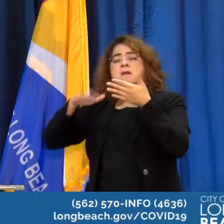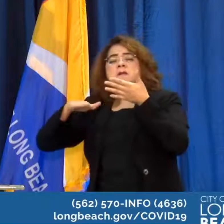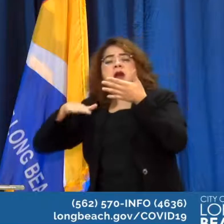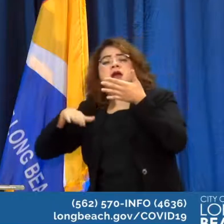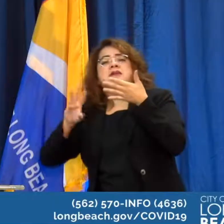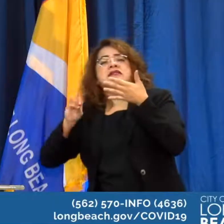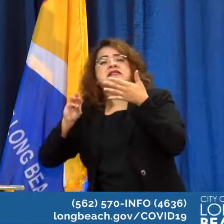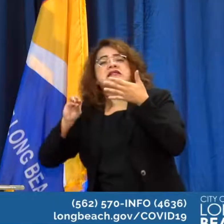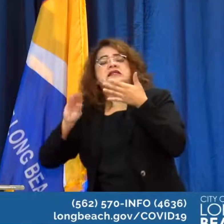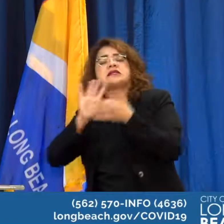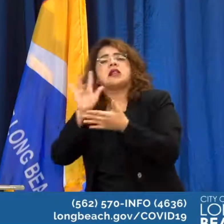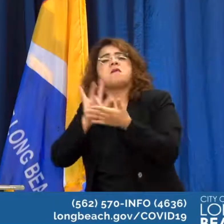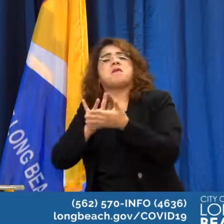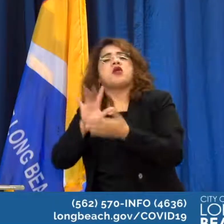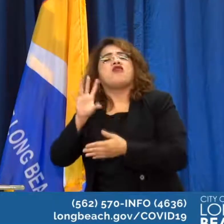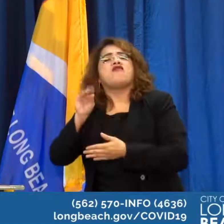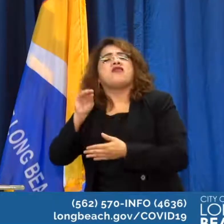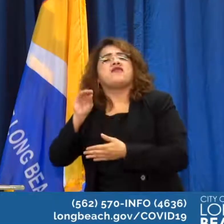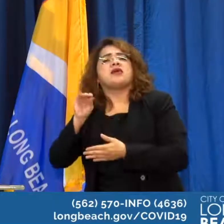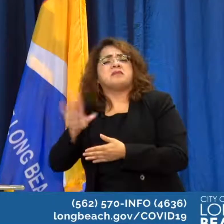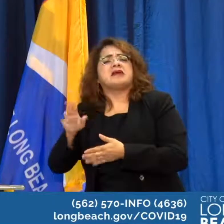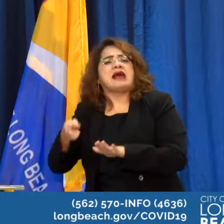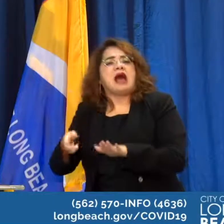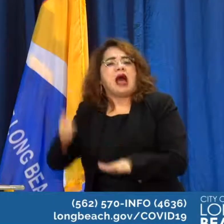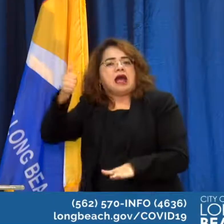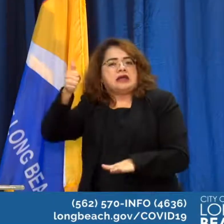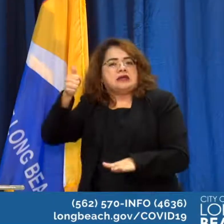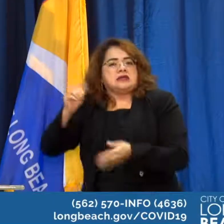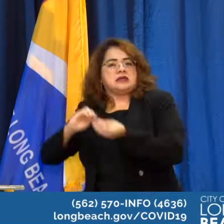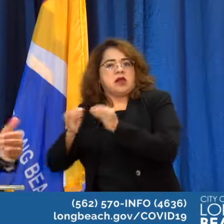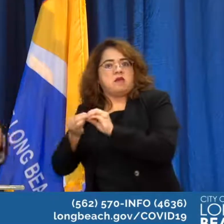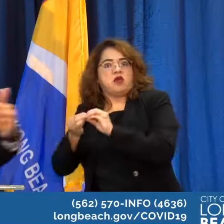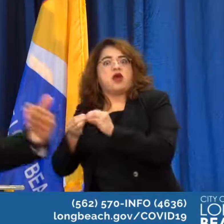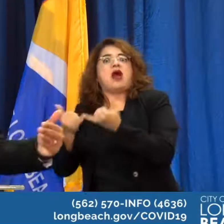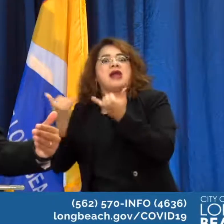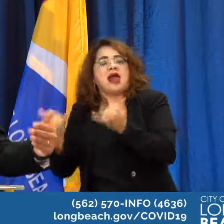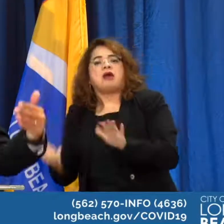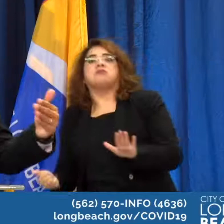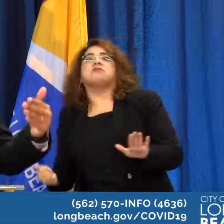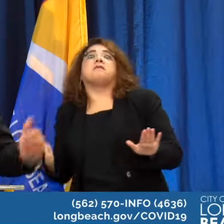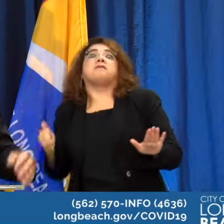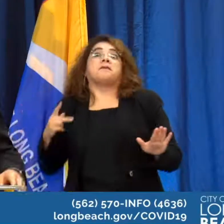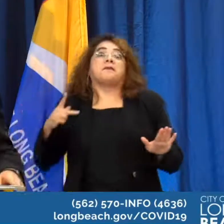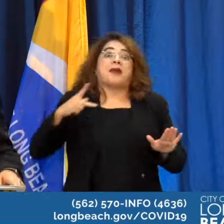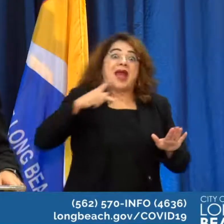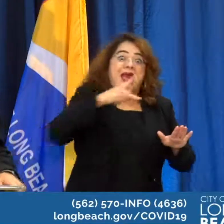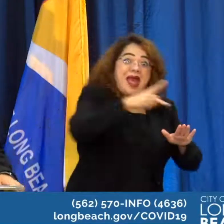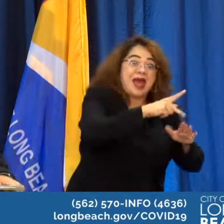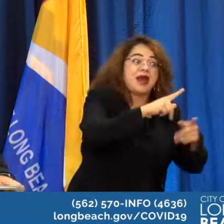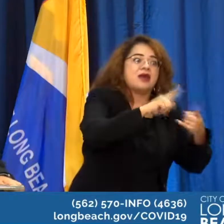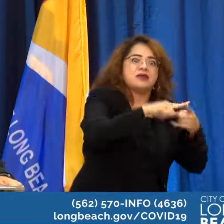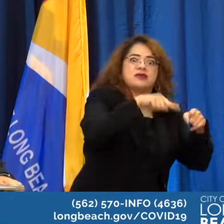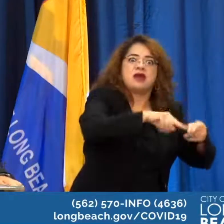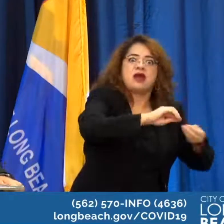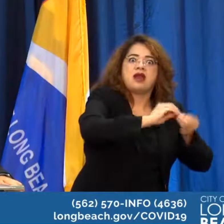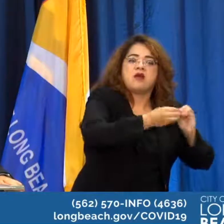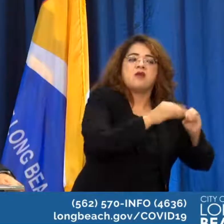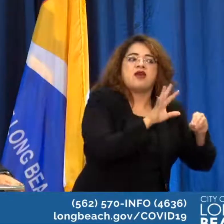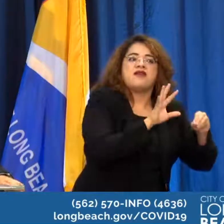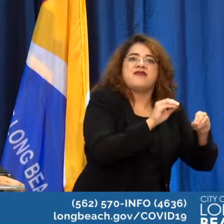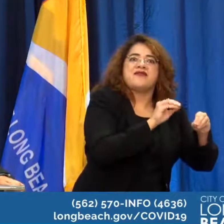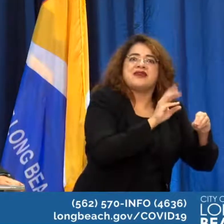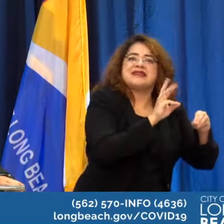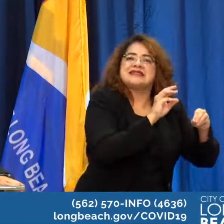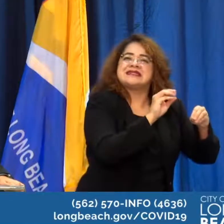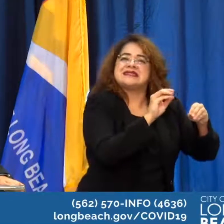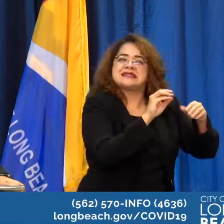mid 60s, which is where we would hit that highest rate. So we are on our way to hitting those rates that we had hit just a